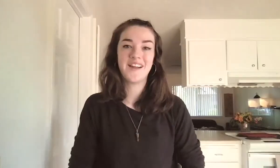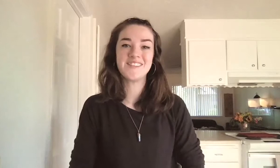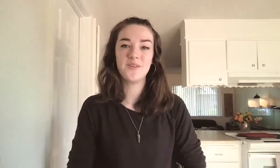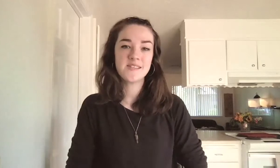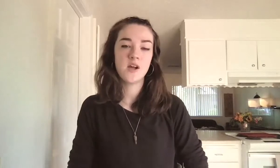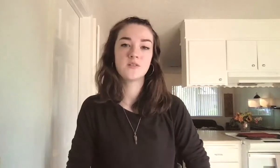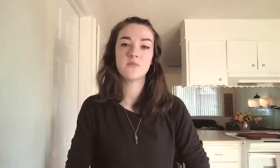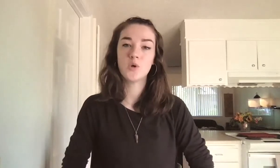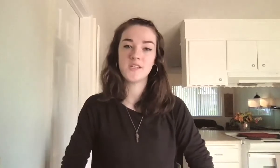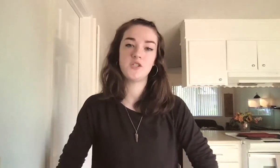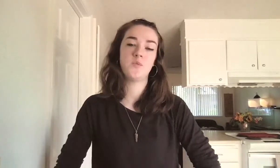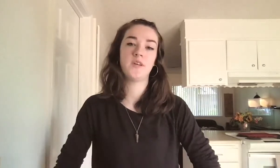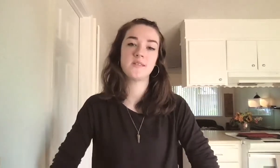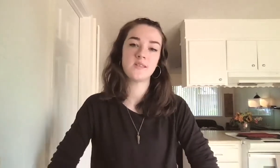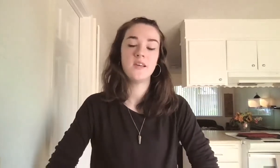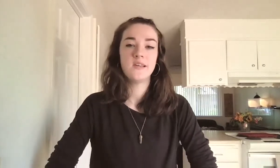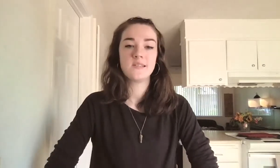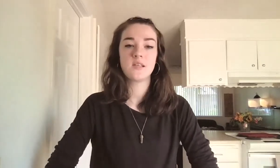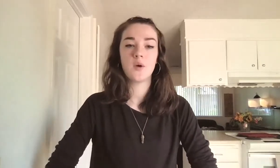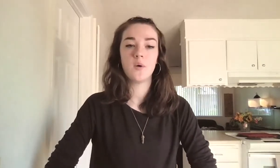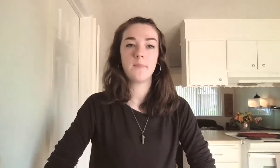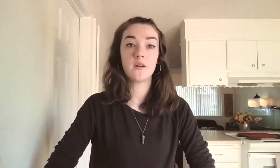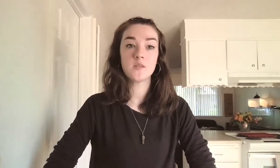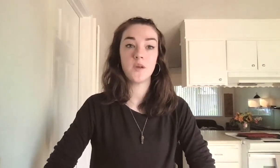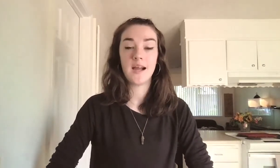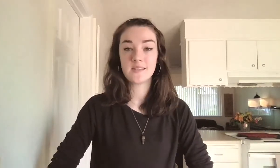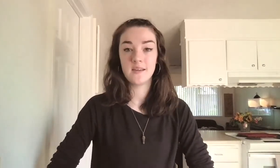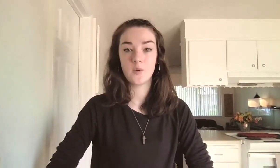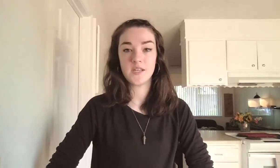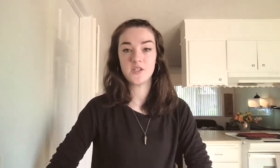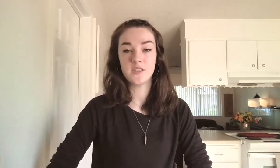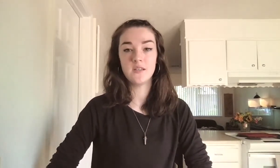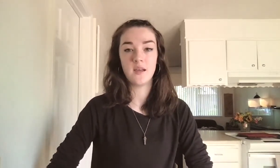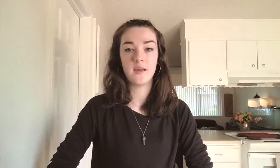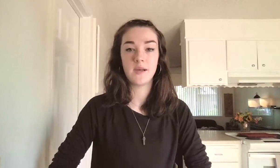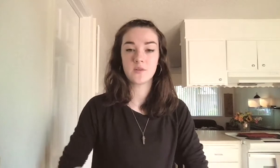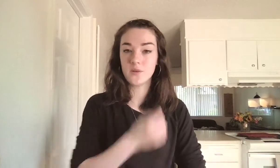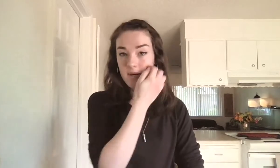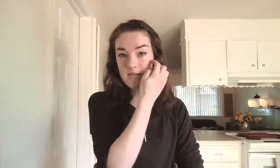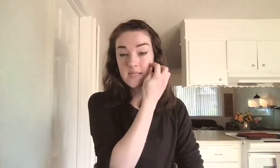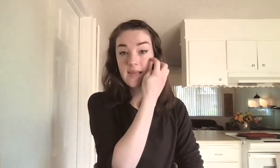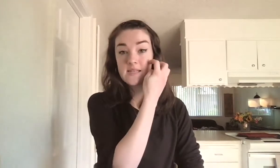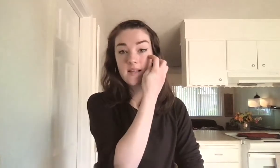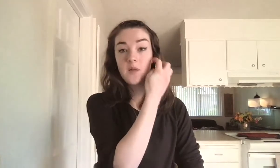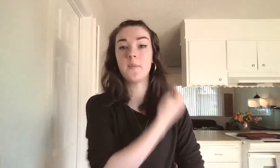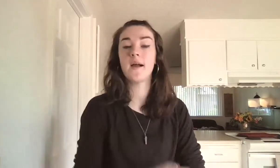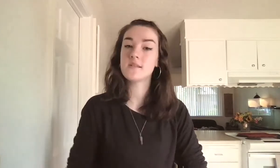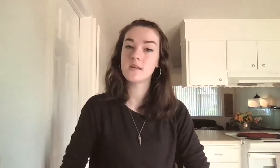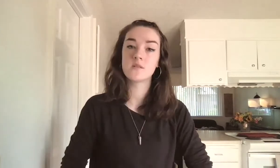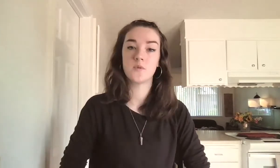so let's start on some question words. So because we are asking a question, as always in ASL, when we are asking someone